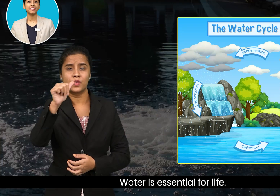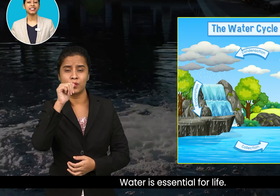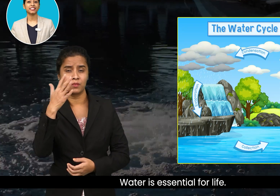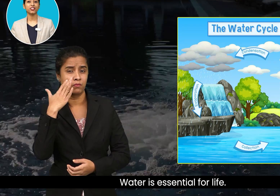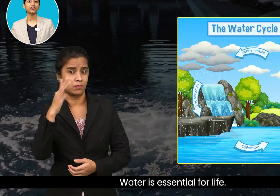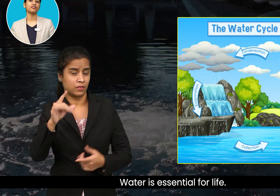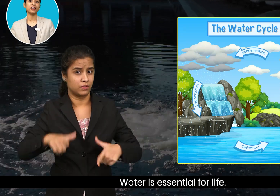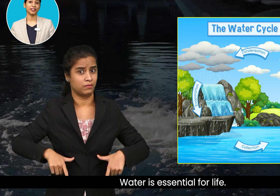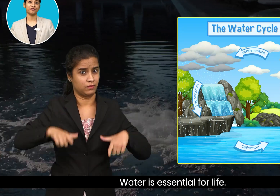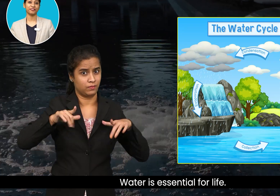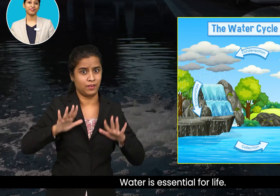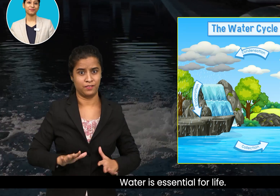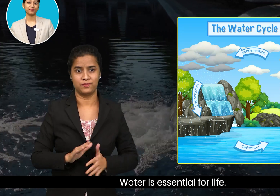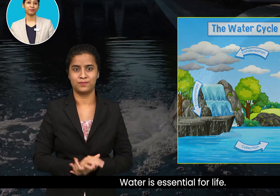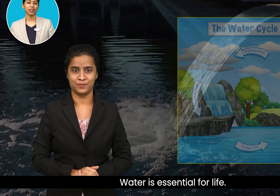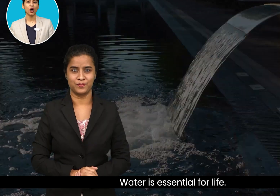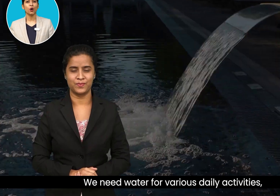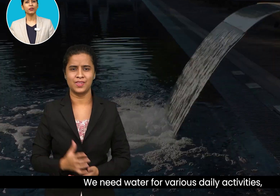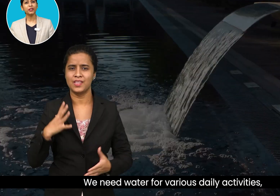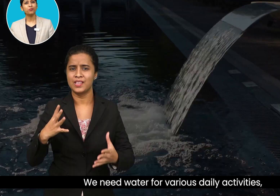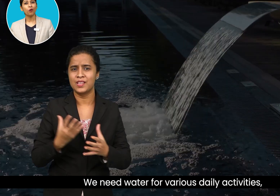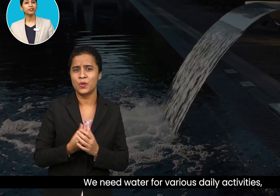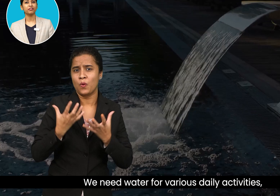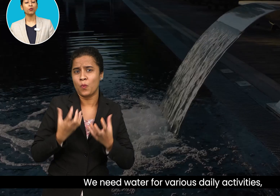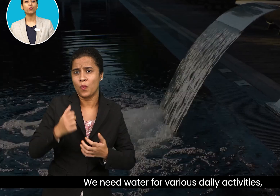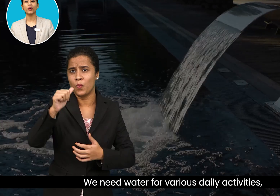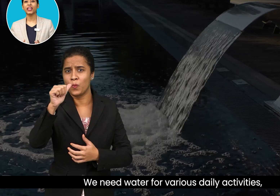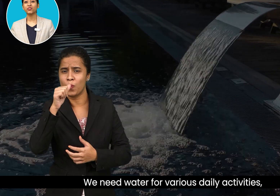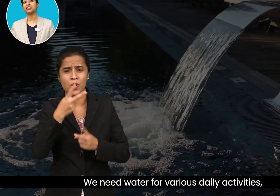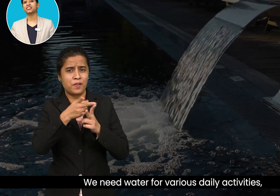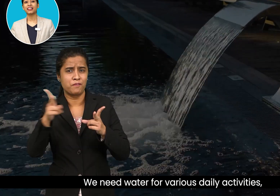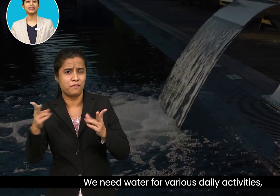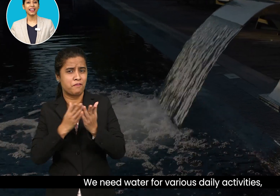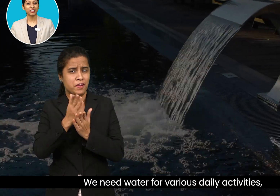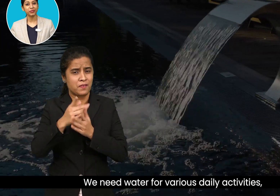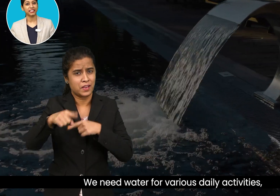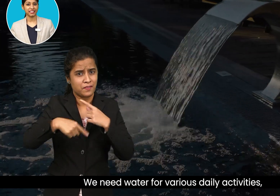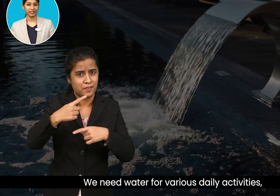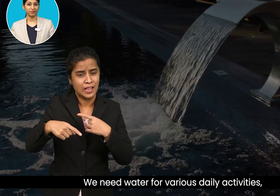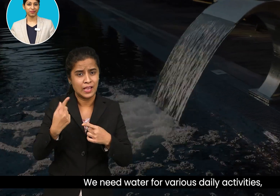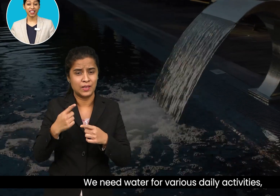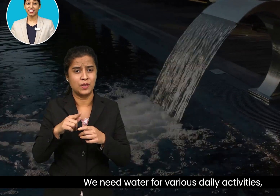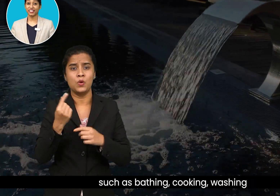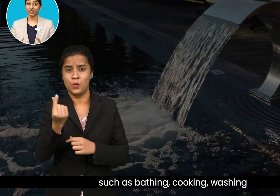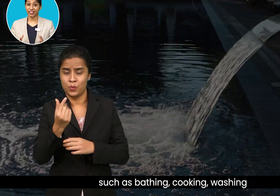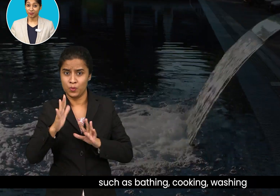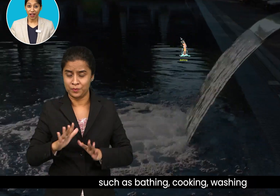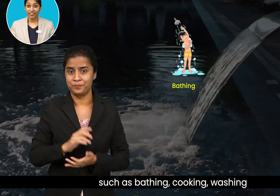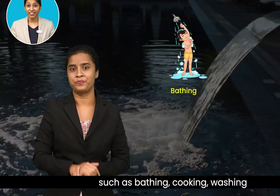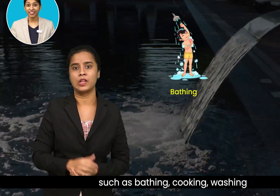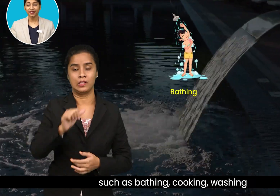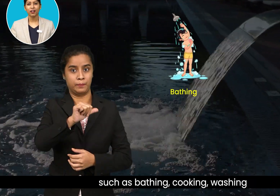Water is essential for life. We need water for various daily activities such